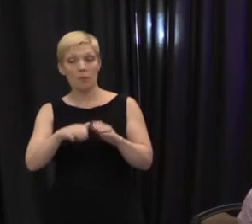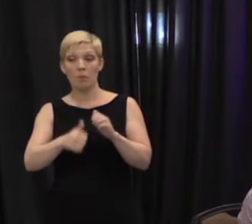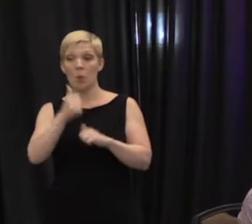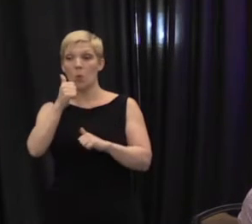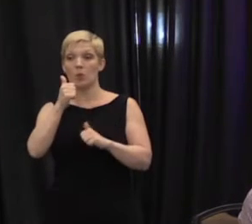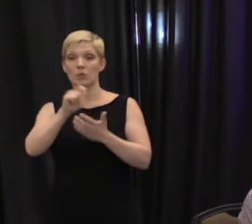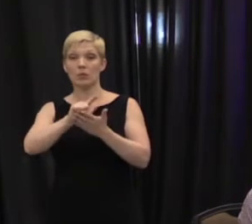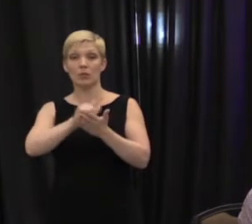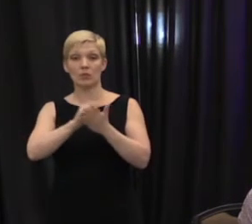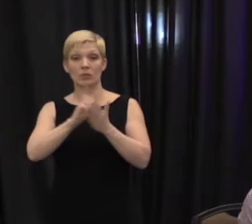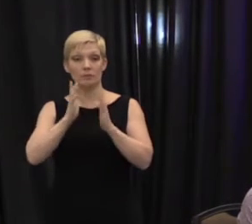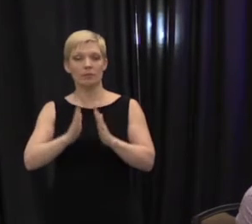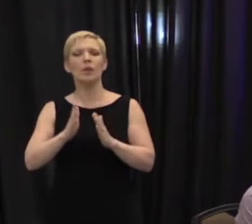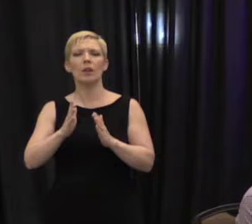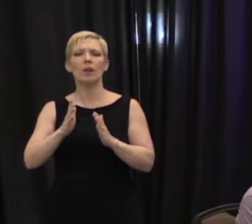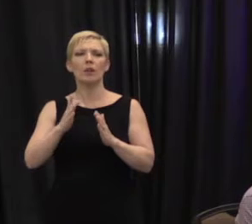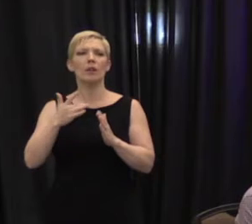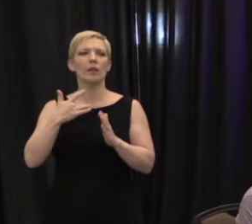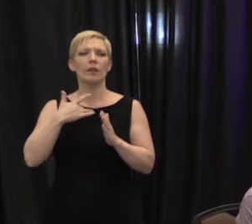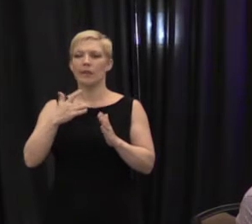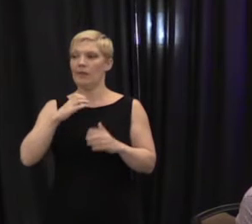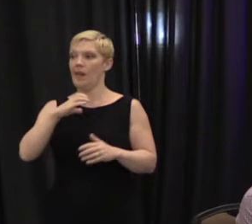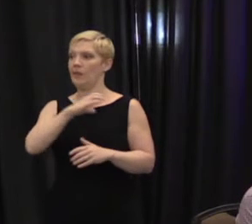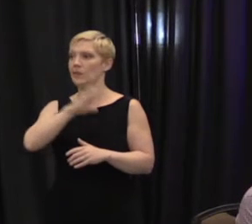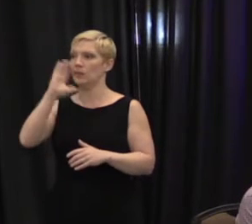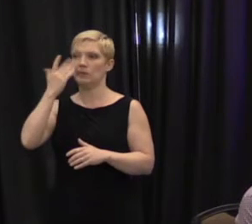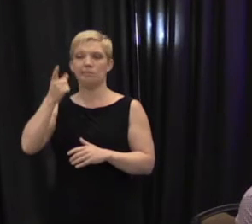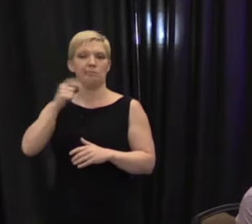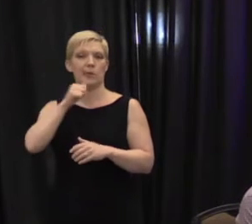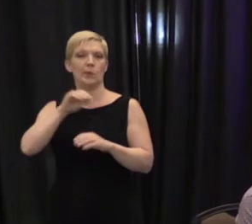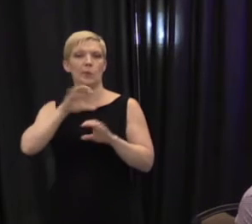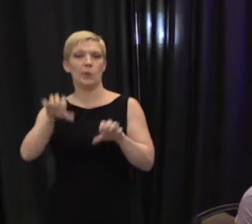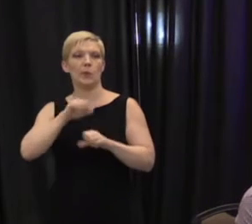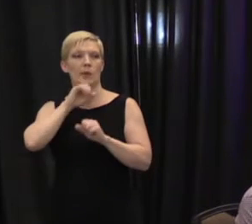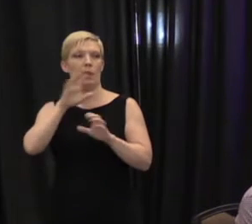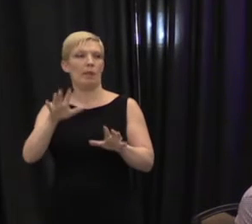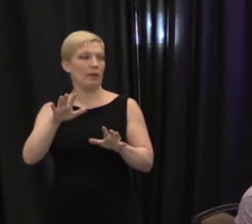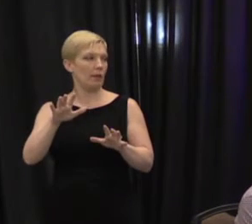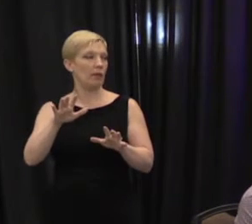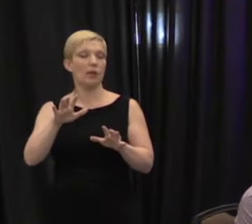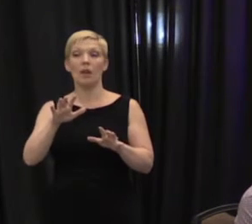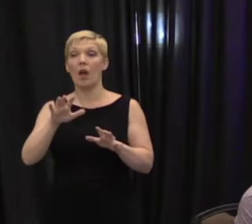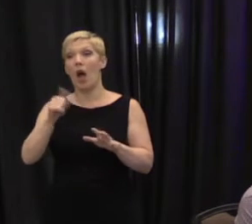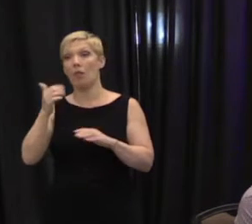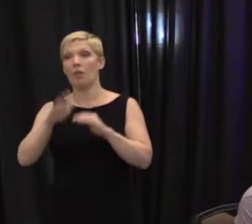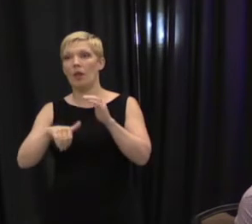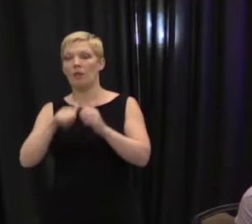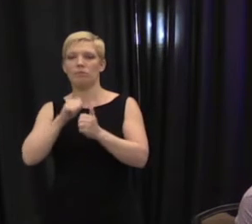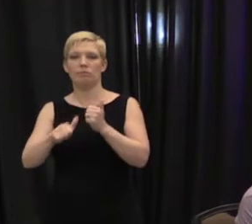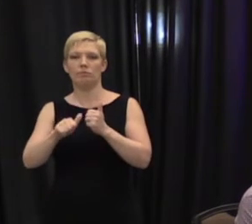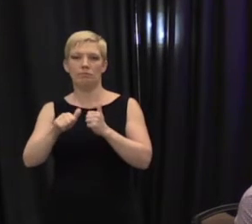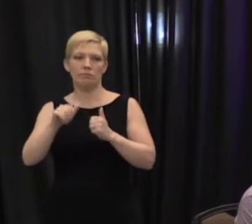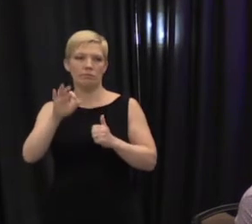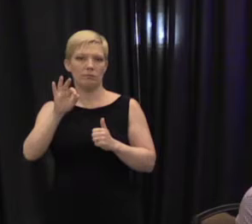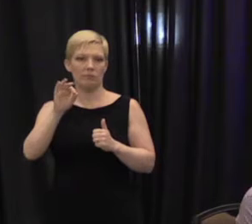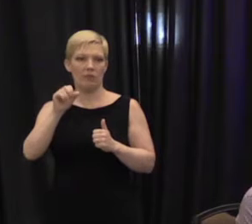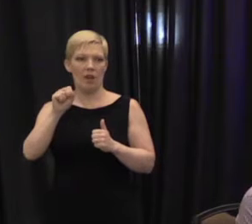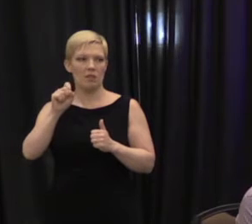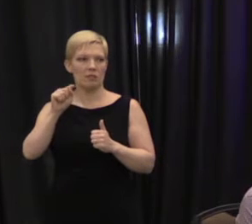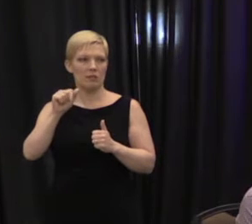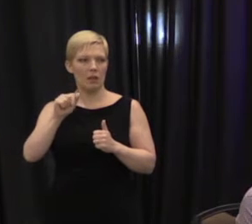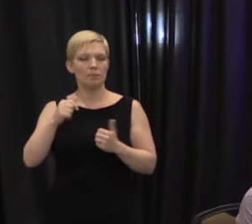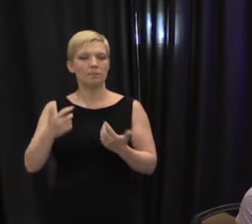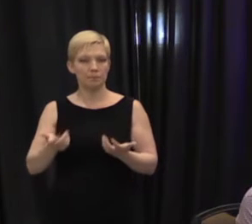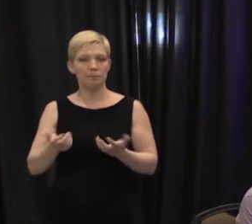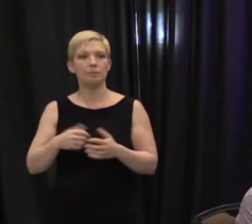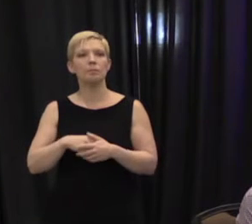home, and Congress doesn't seem capable of really doing anything besides passing FOSTA. So there's nothing I would say